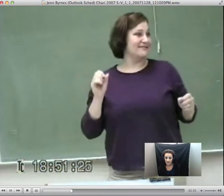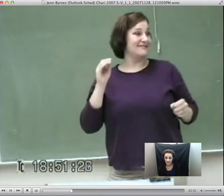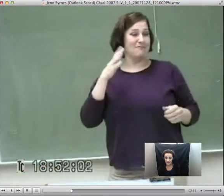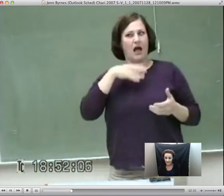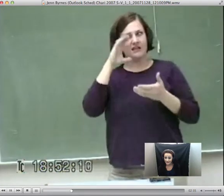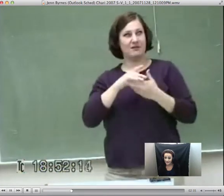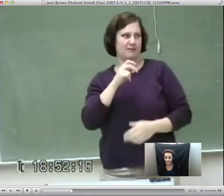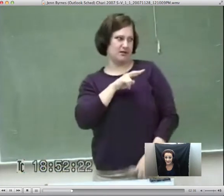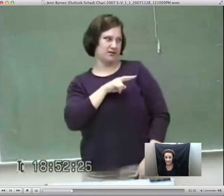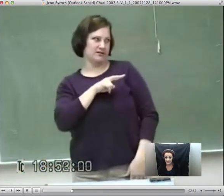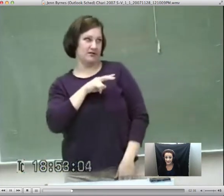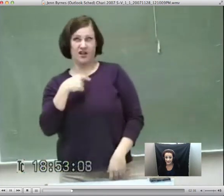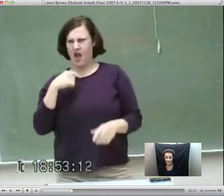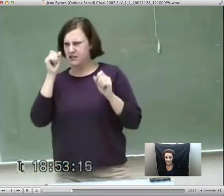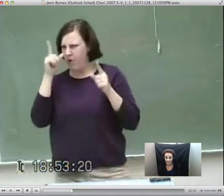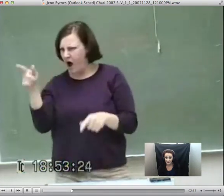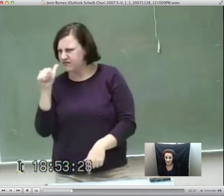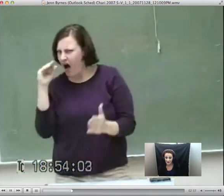I need to have everything ready. If it's not,